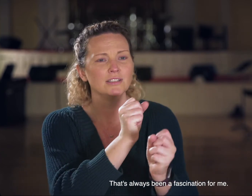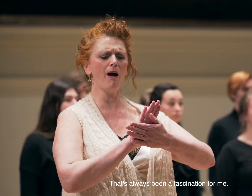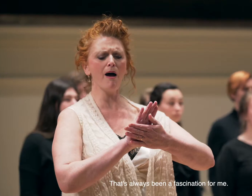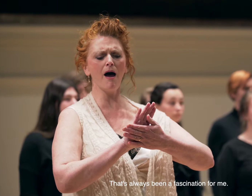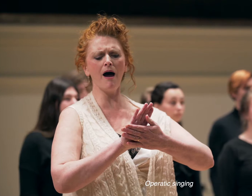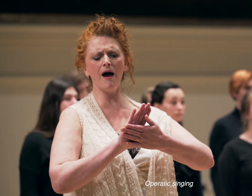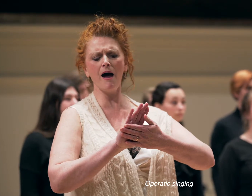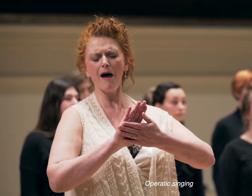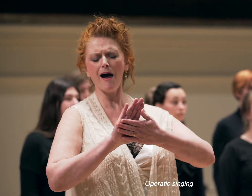for me.